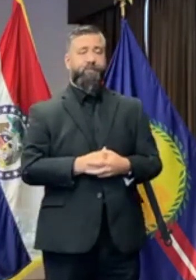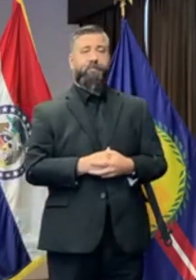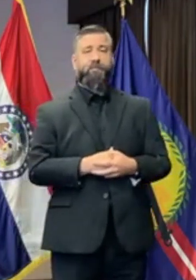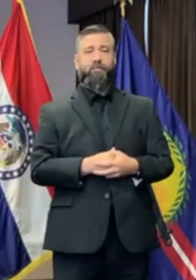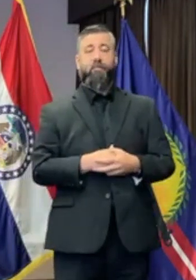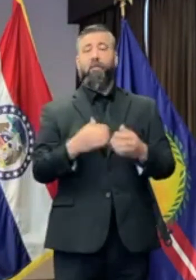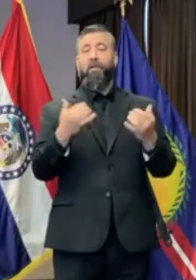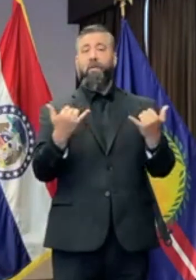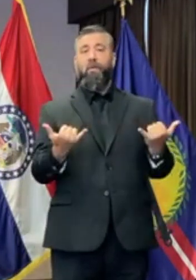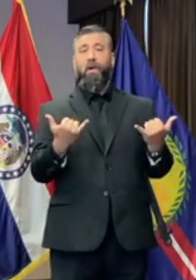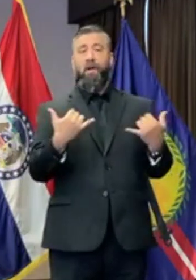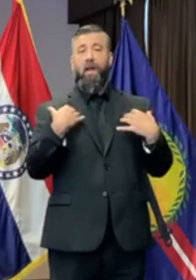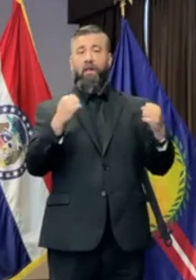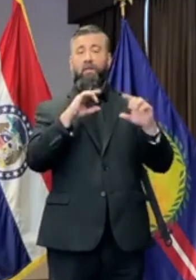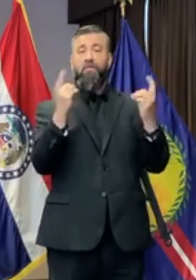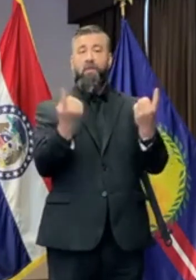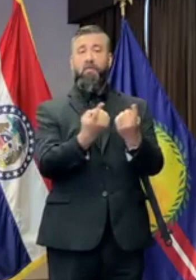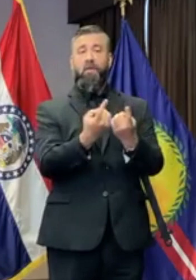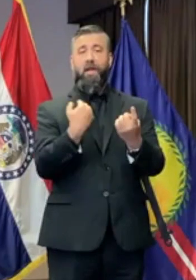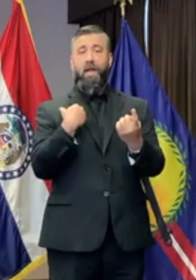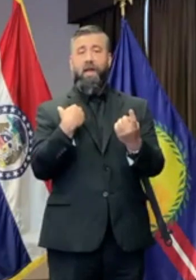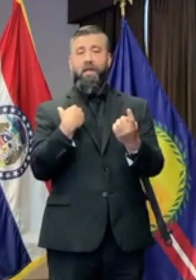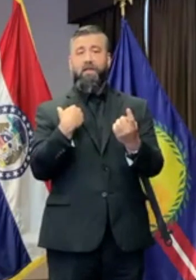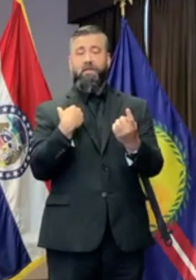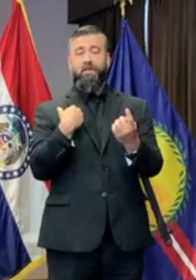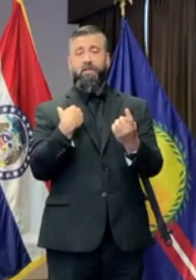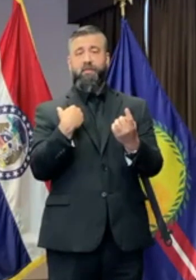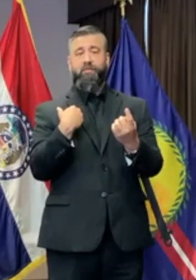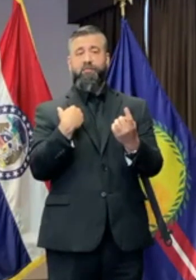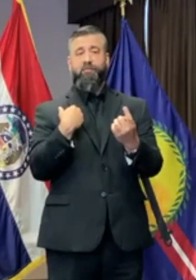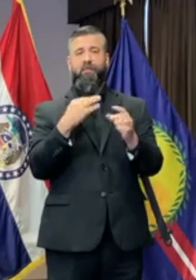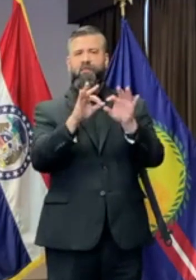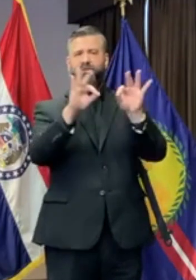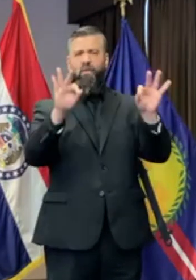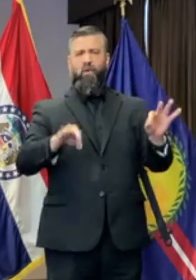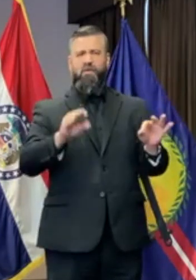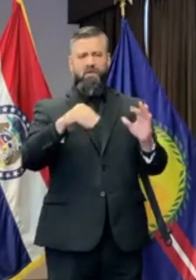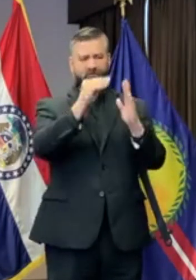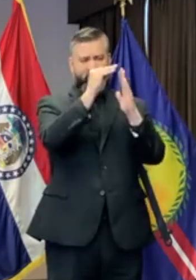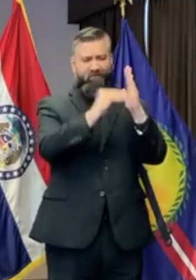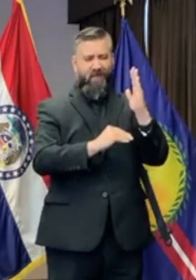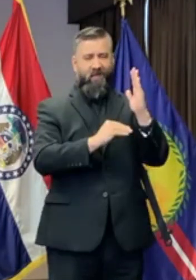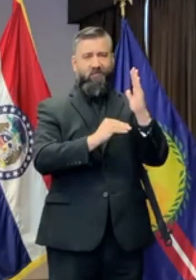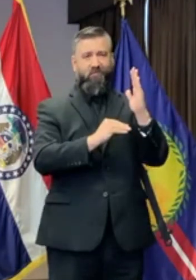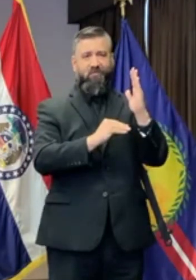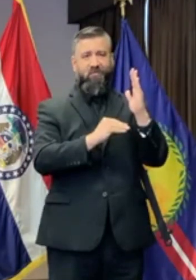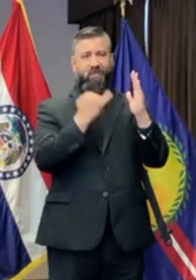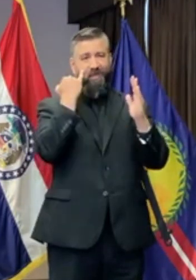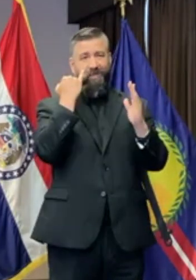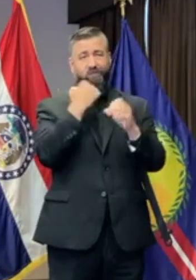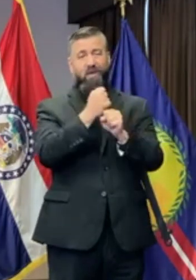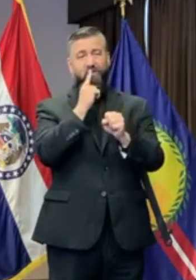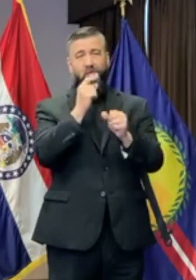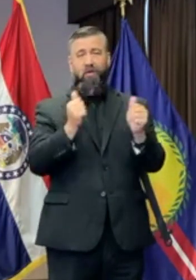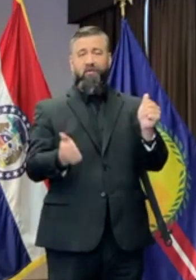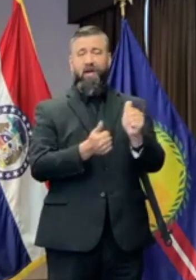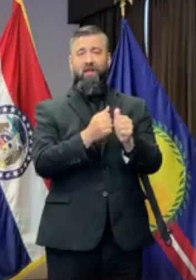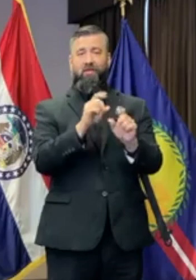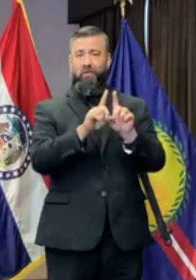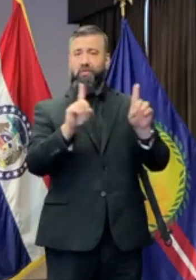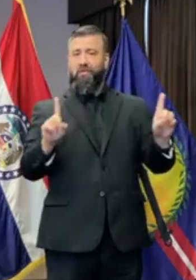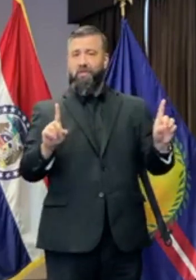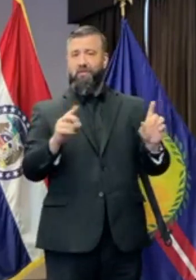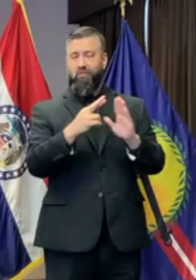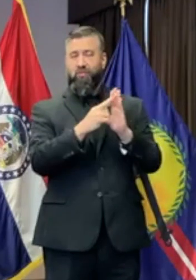So currently, our health department has a protocol or forms that need to be completed to make sure that we're following social